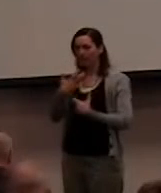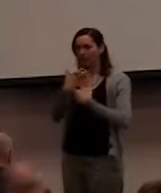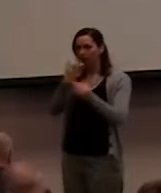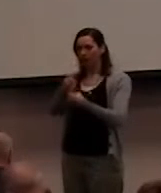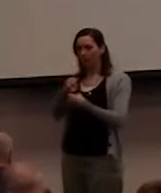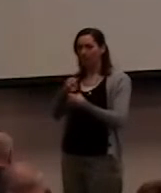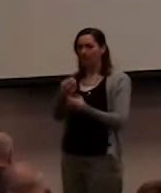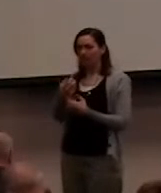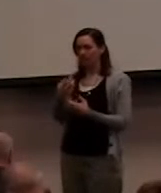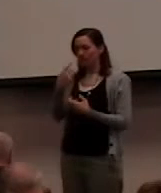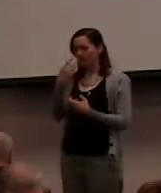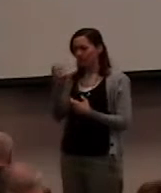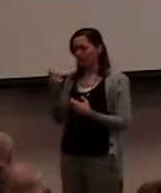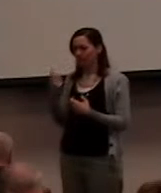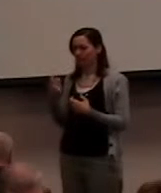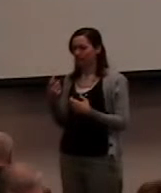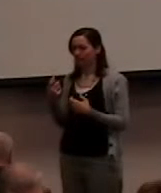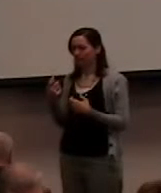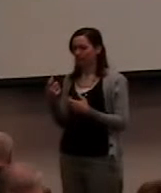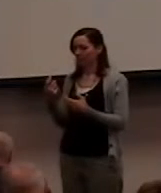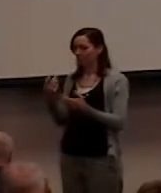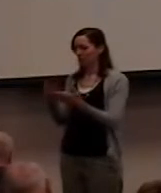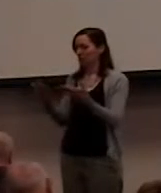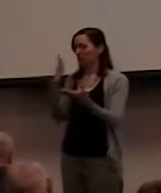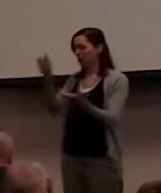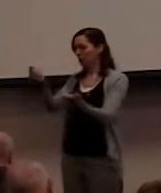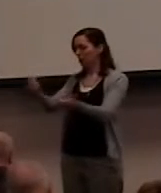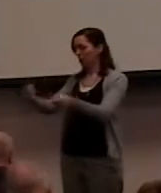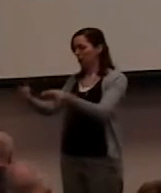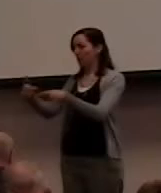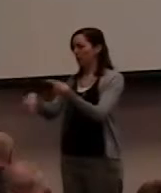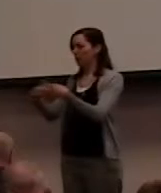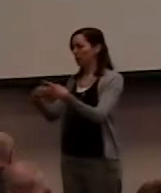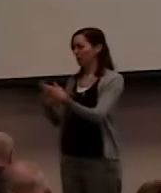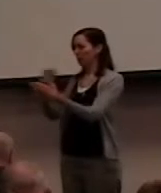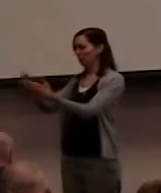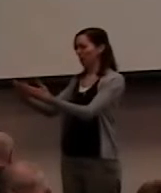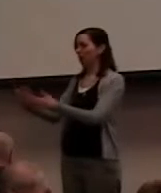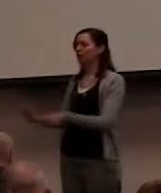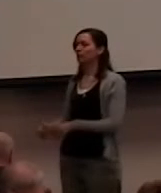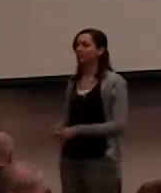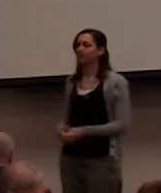because of the episodes that we run into when he arrives at his destination.